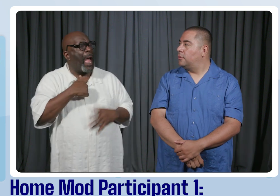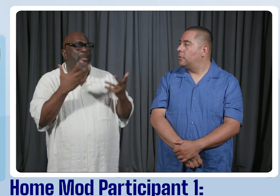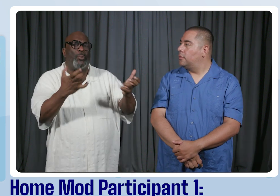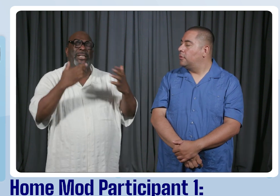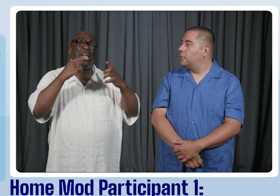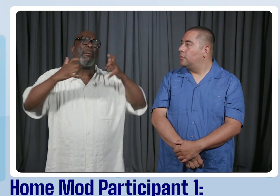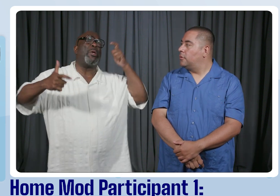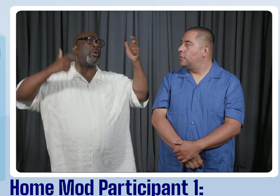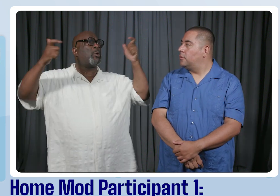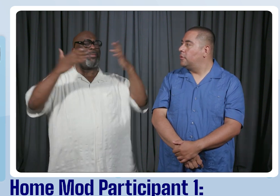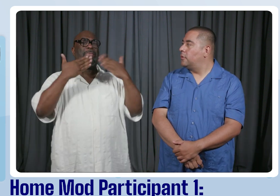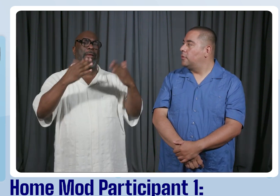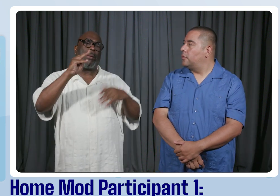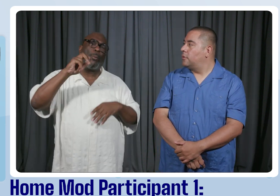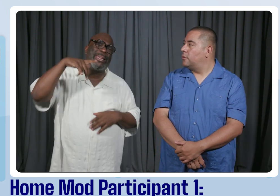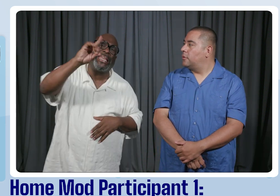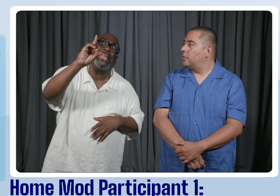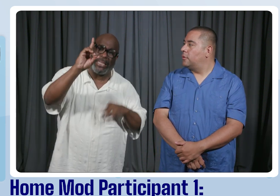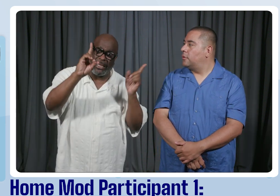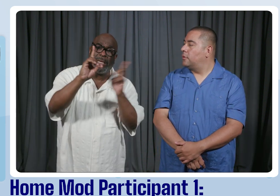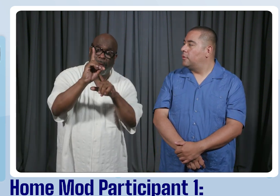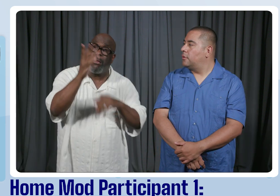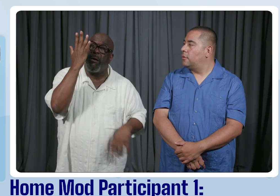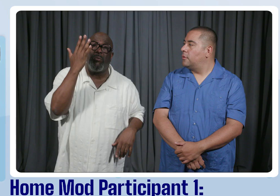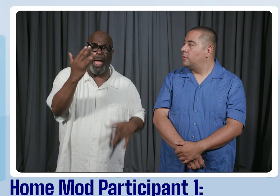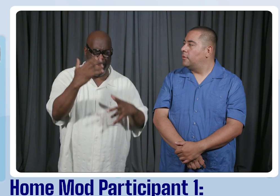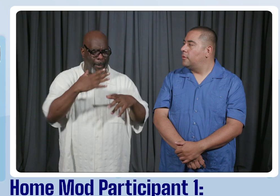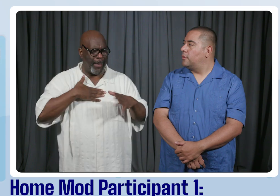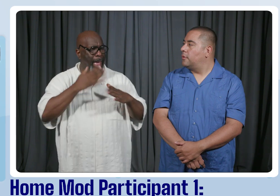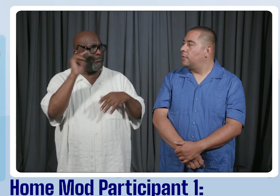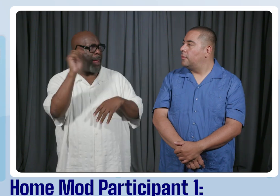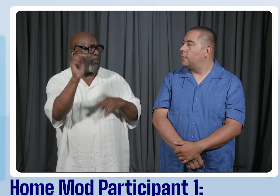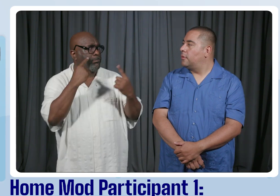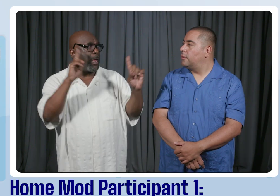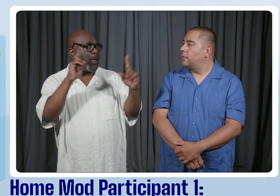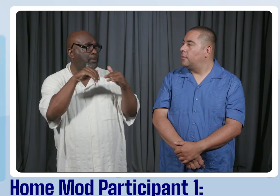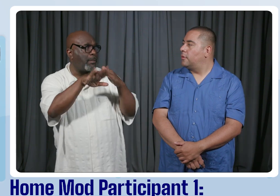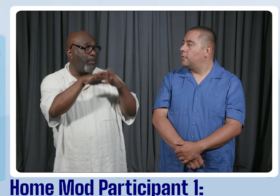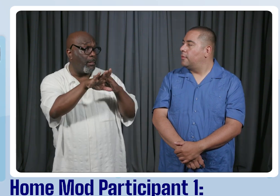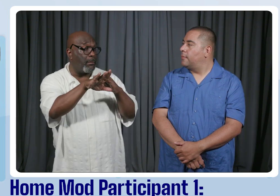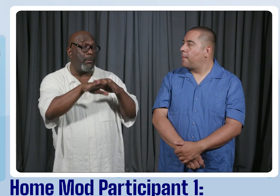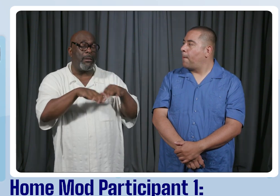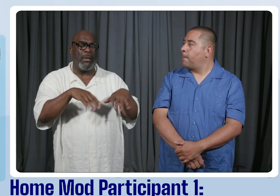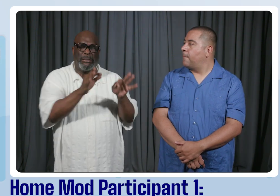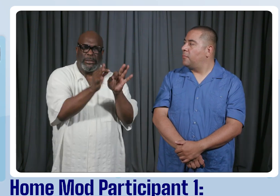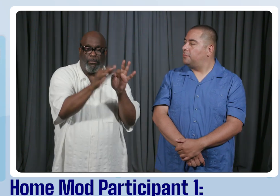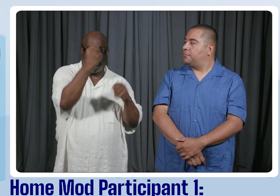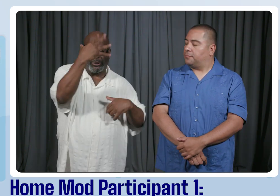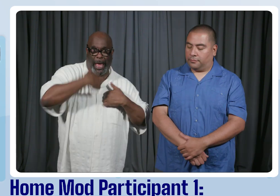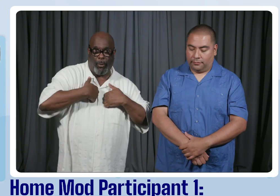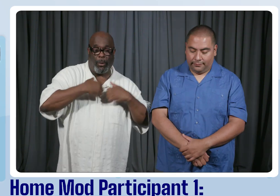huge thank you to the Mayor's Office for people with disabilities for making my bathroom accessible. Taking a simple shower